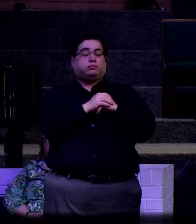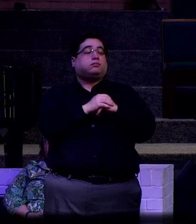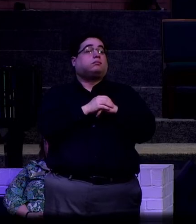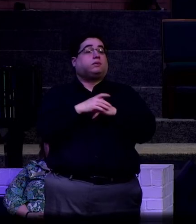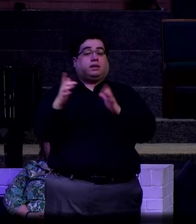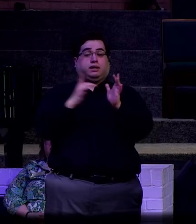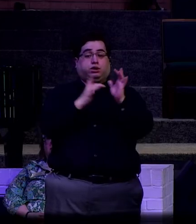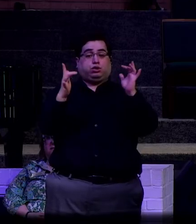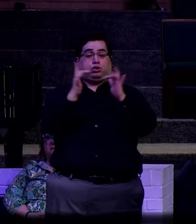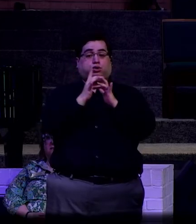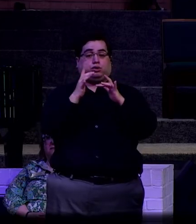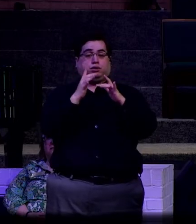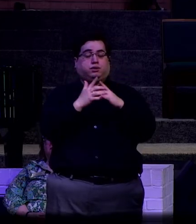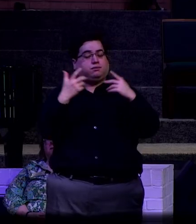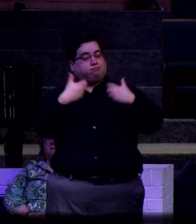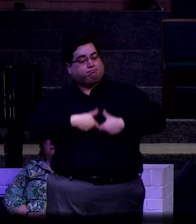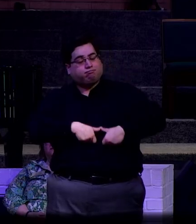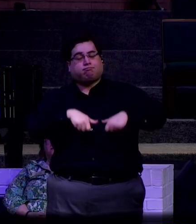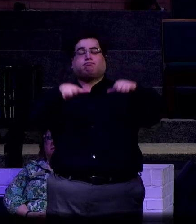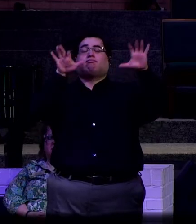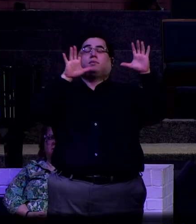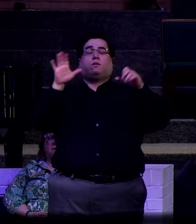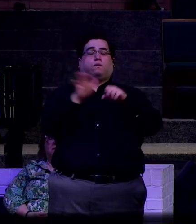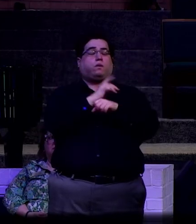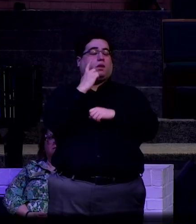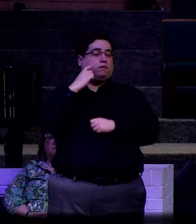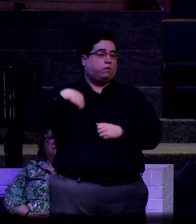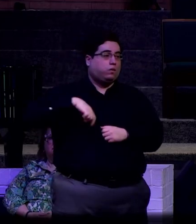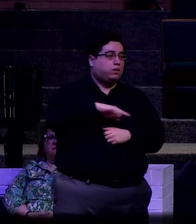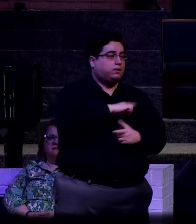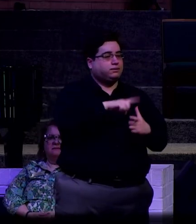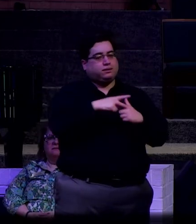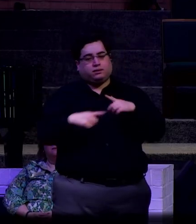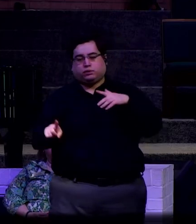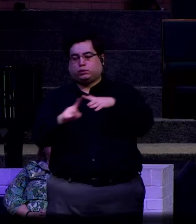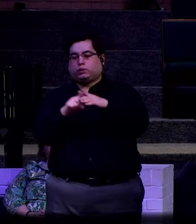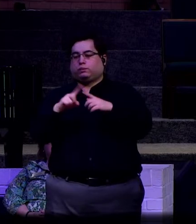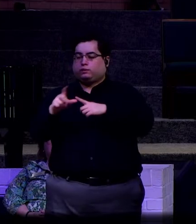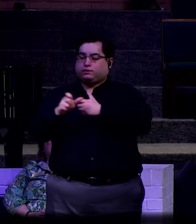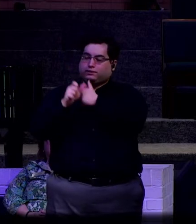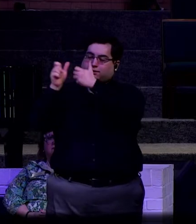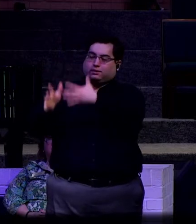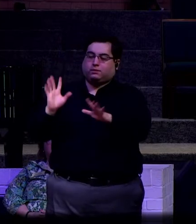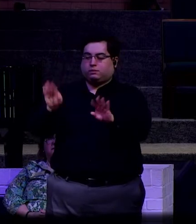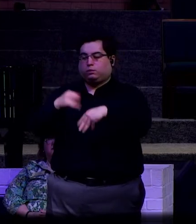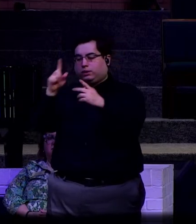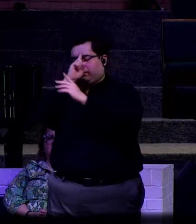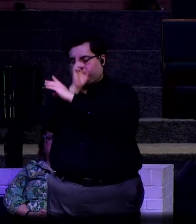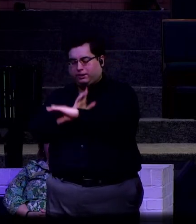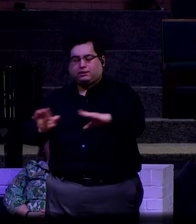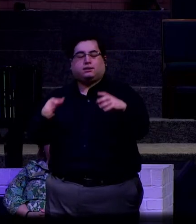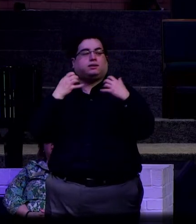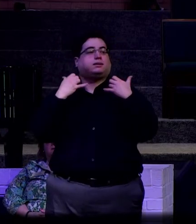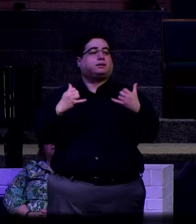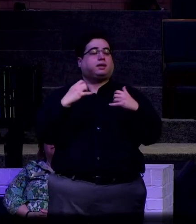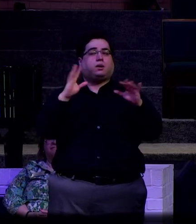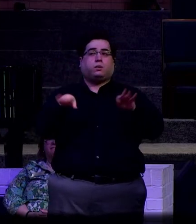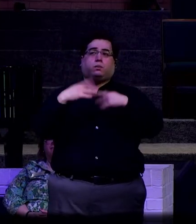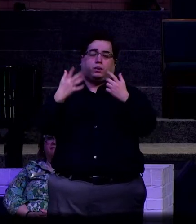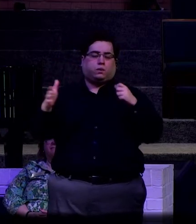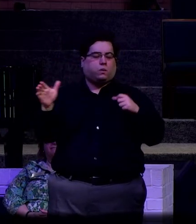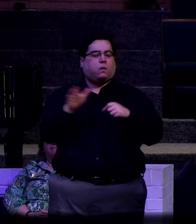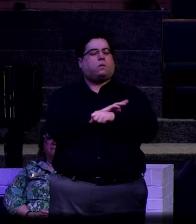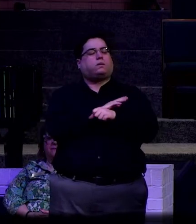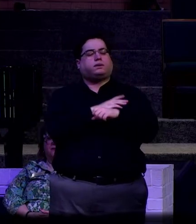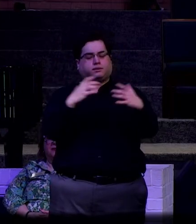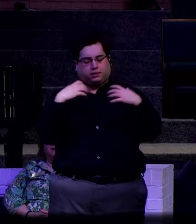As Jesus gave himself fully for us and then appeared to the disciples bringing peace, let us now bring wholeness